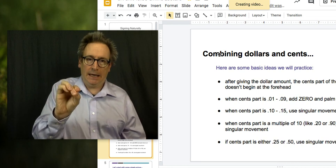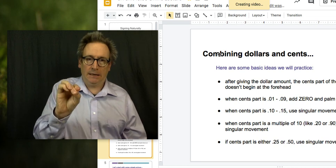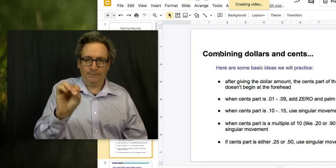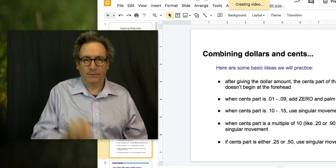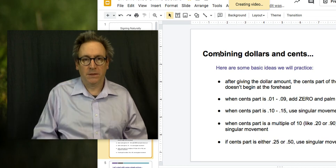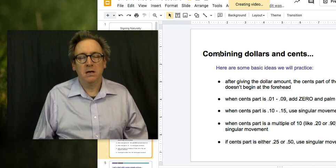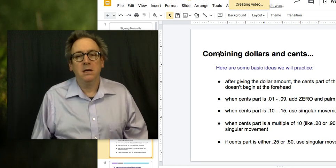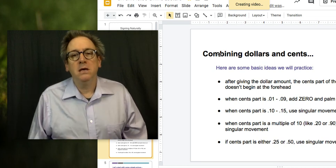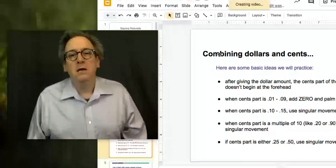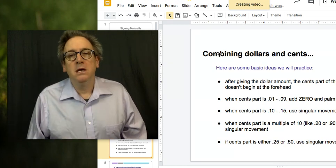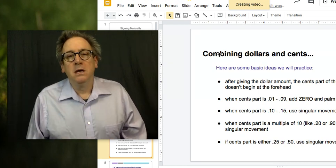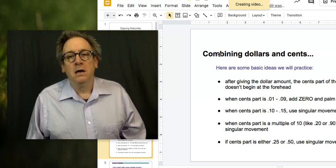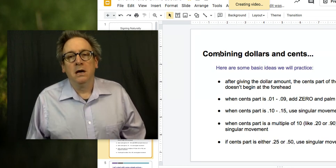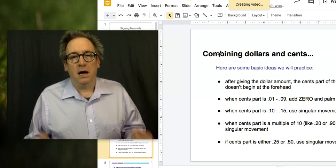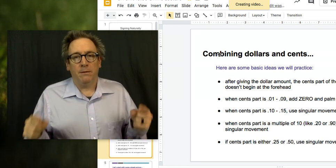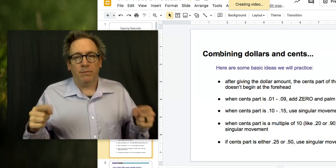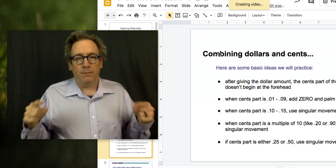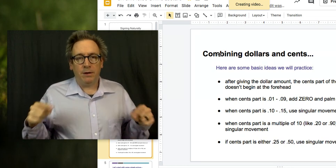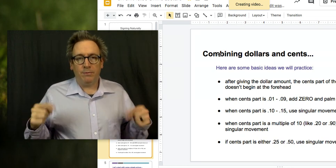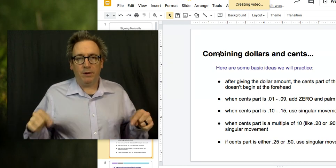1580.